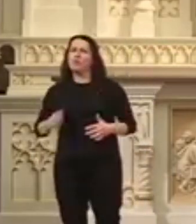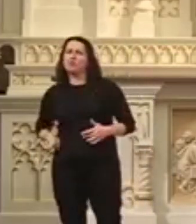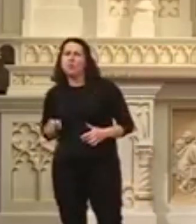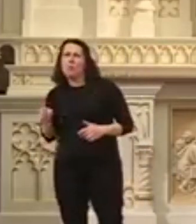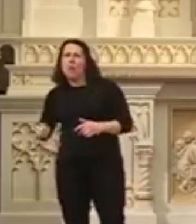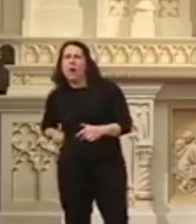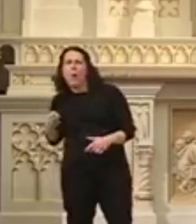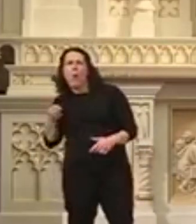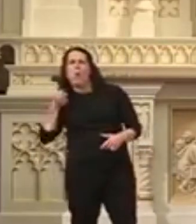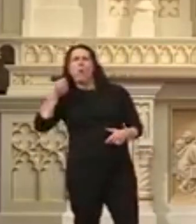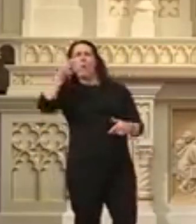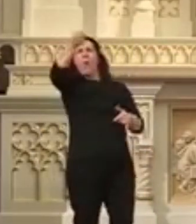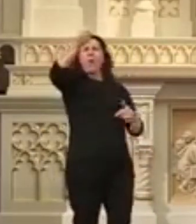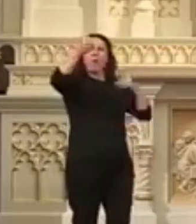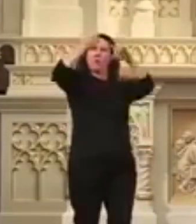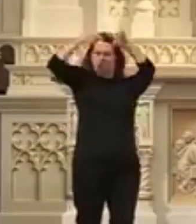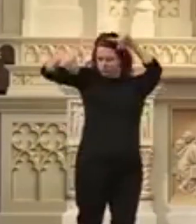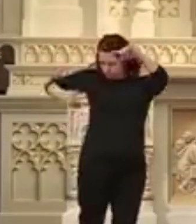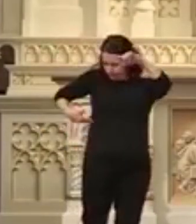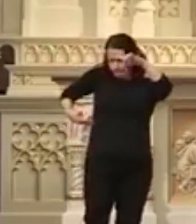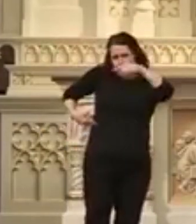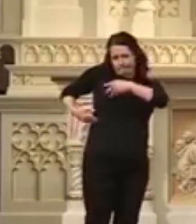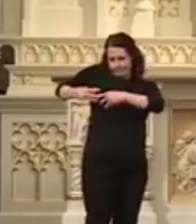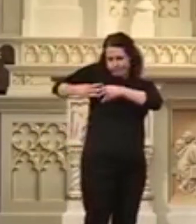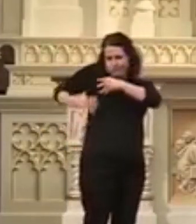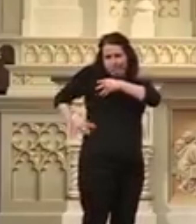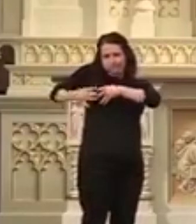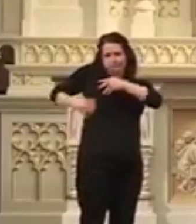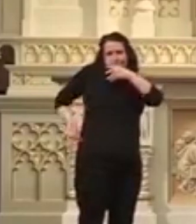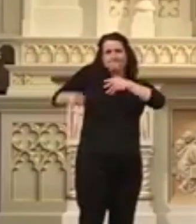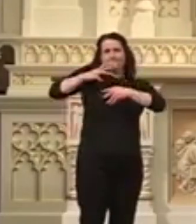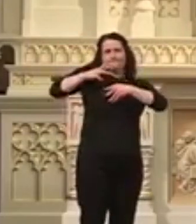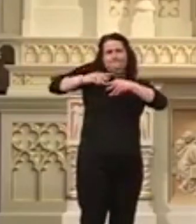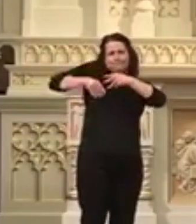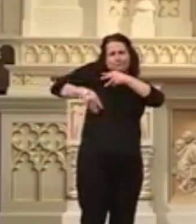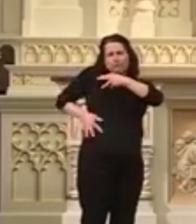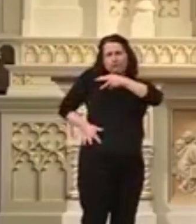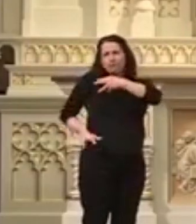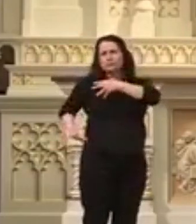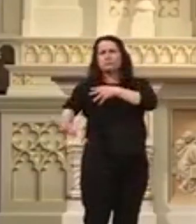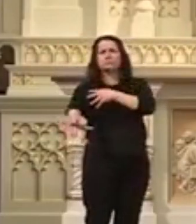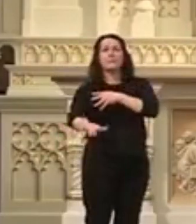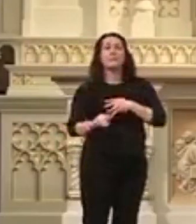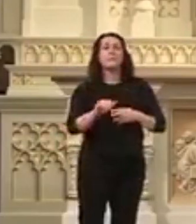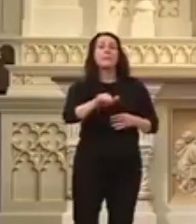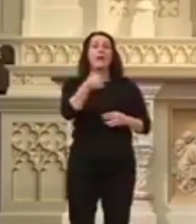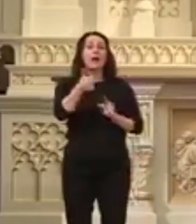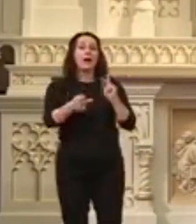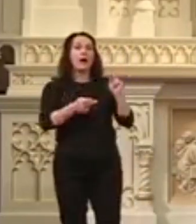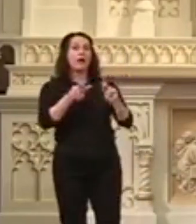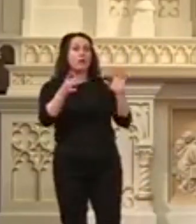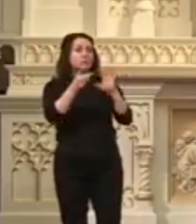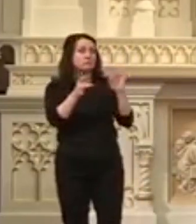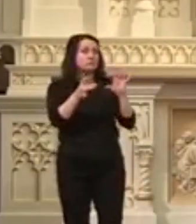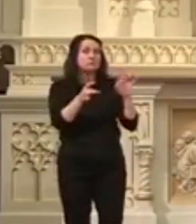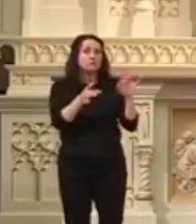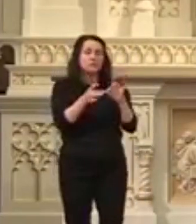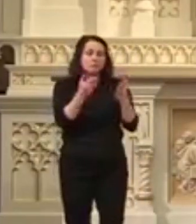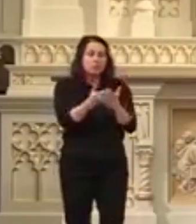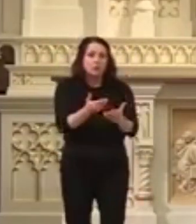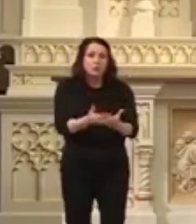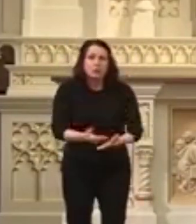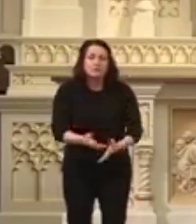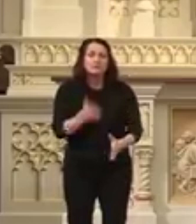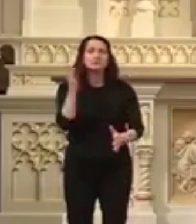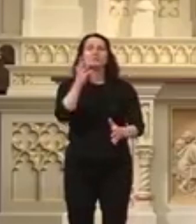and immediately blood and water flowed out. An eyewitness has testified, and his testimony is true. He